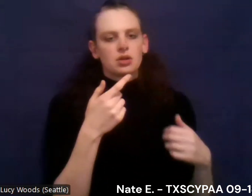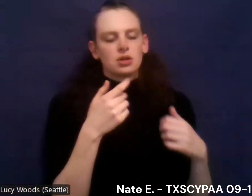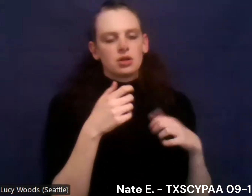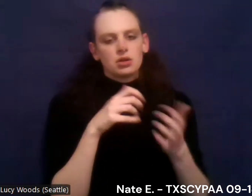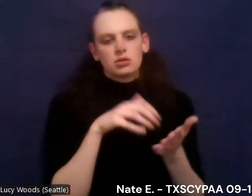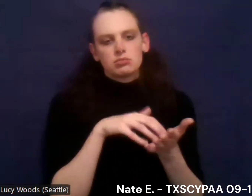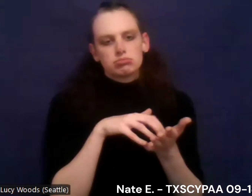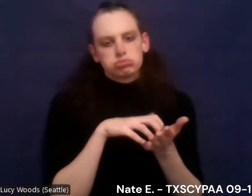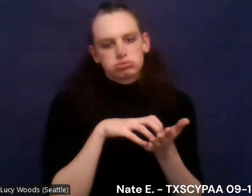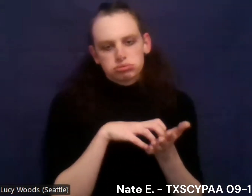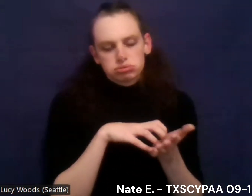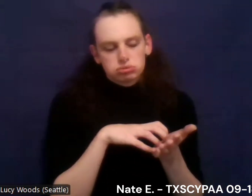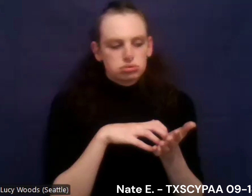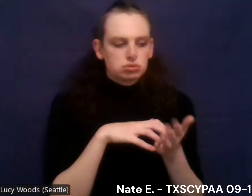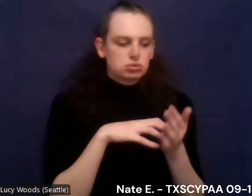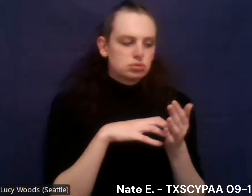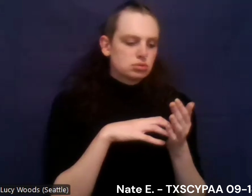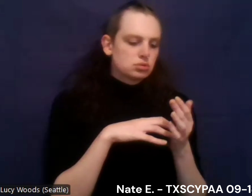just depressing.